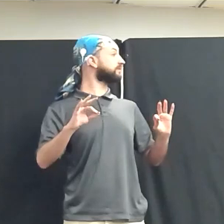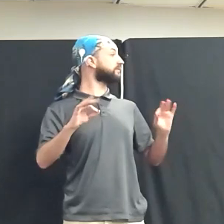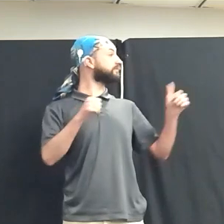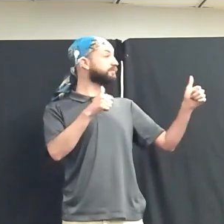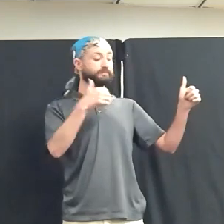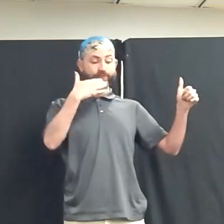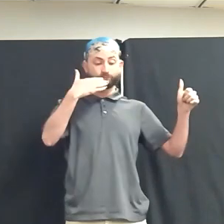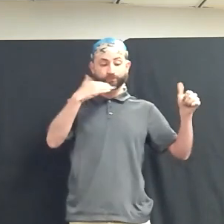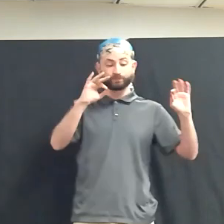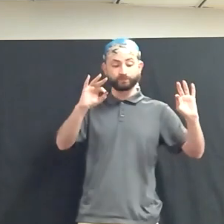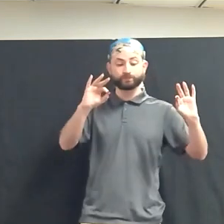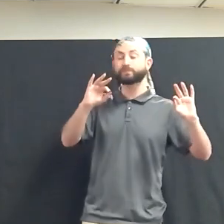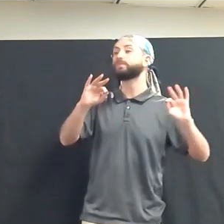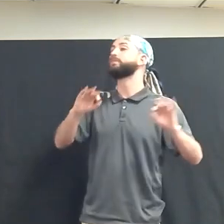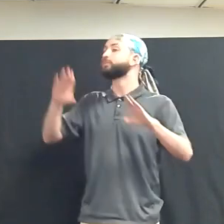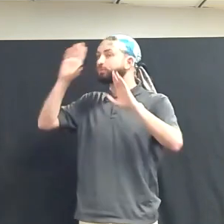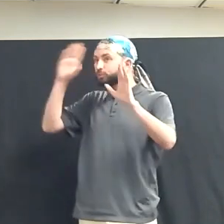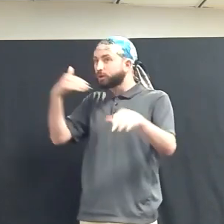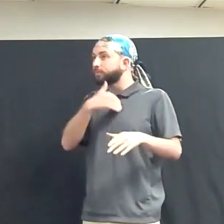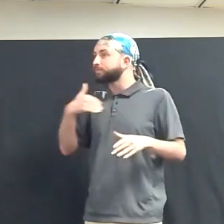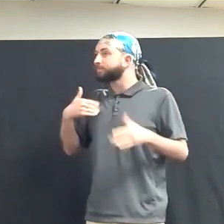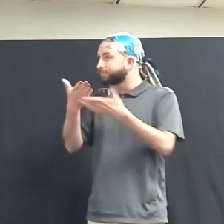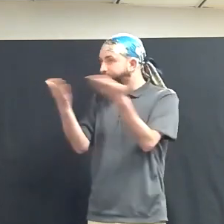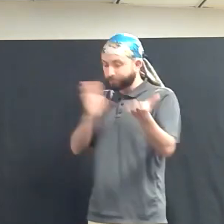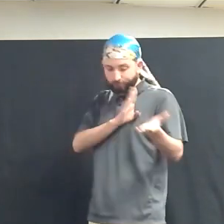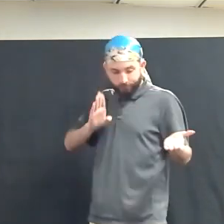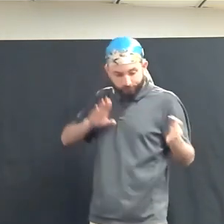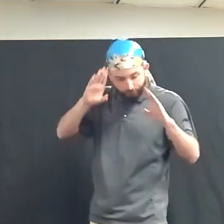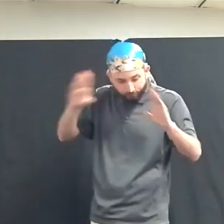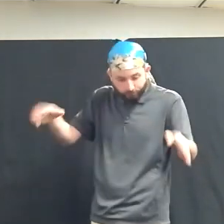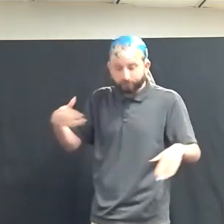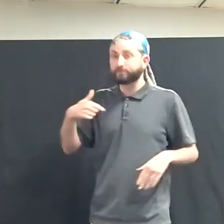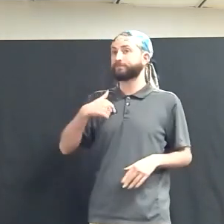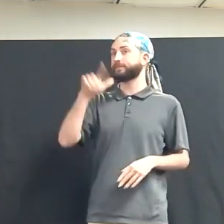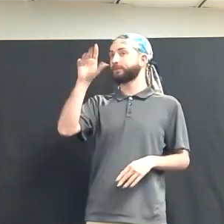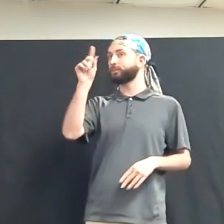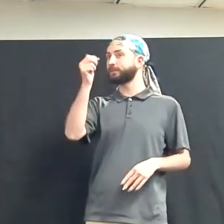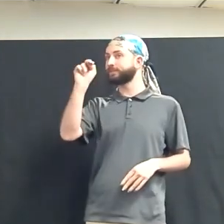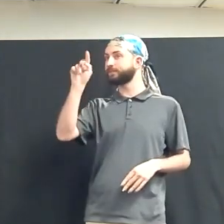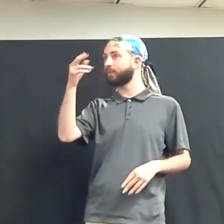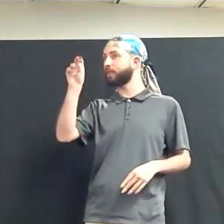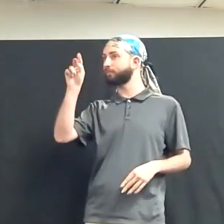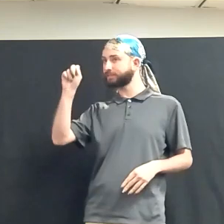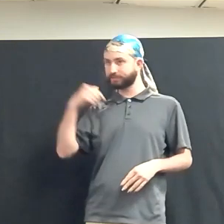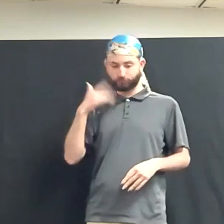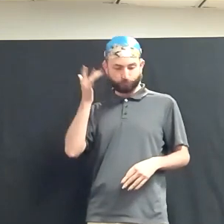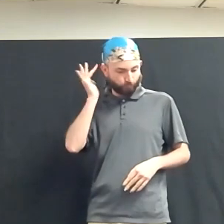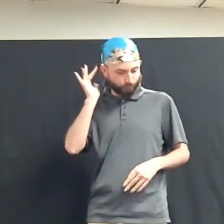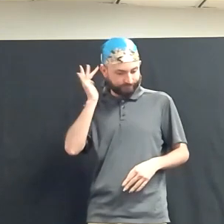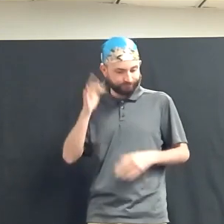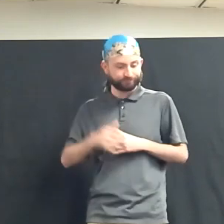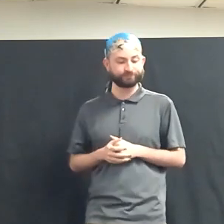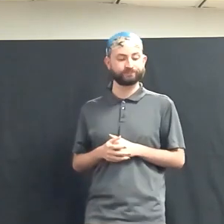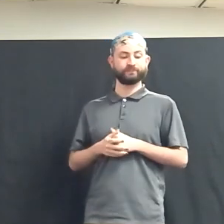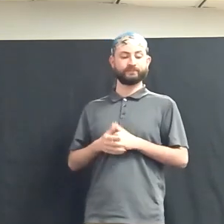Can everybody see me? Great. Hello, members of the board. My name is Logan